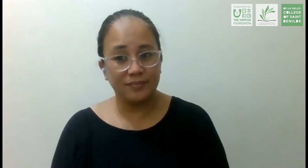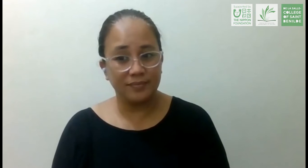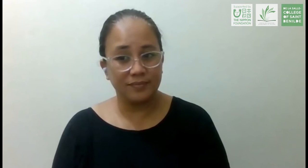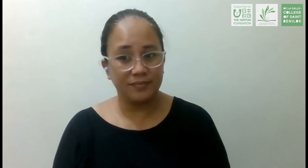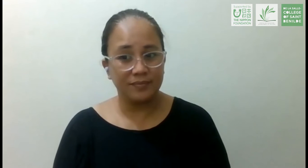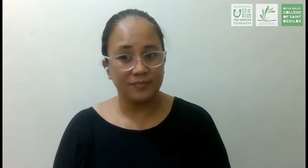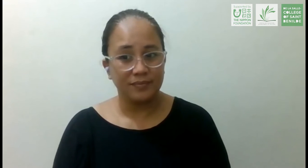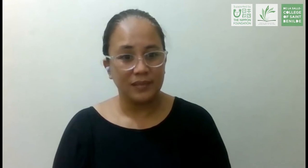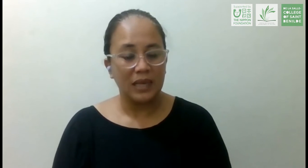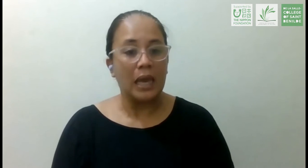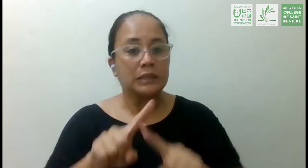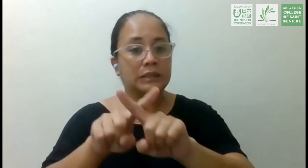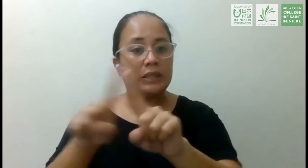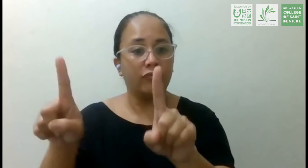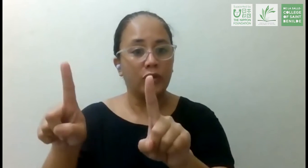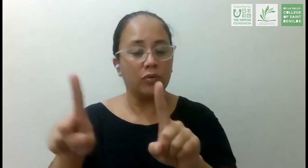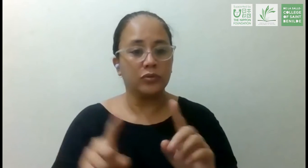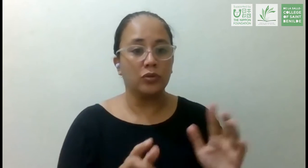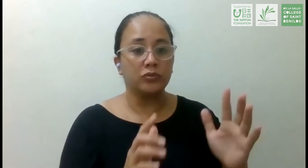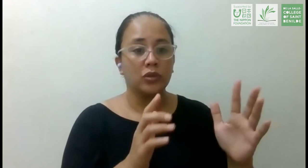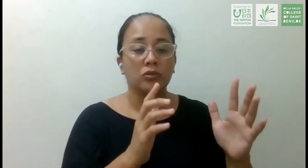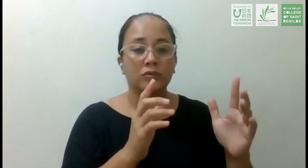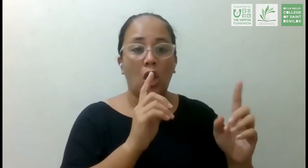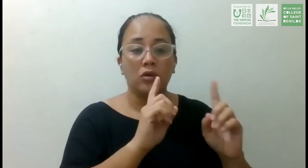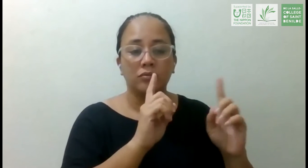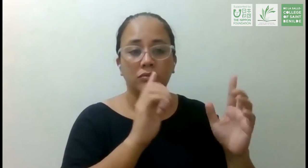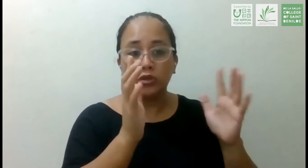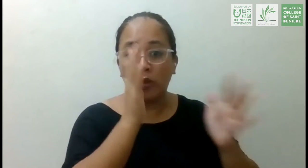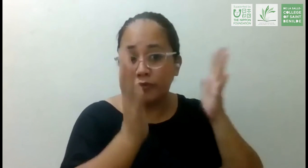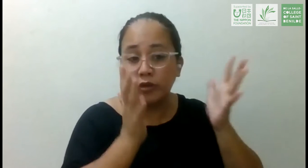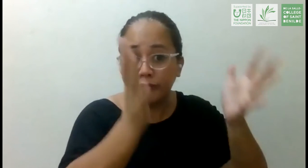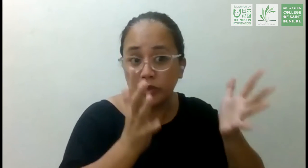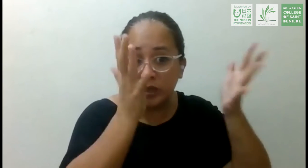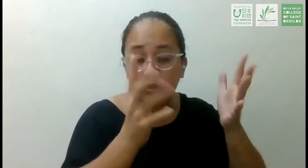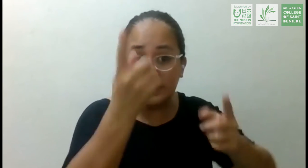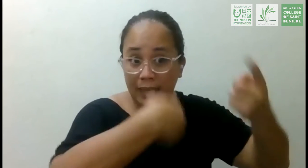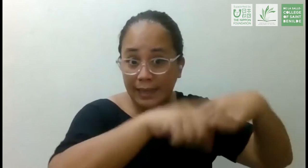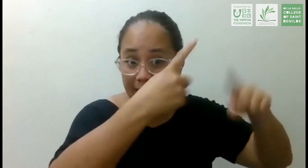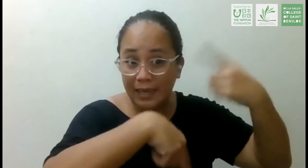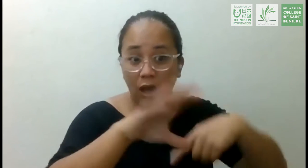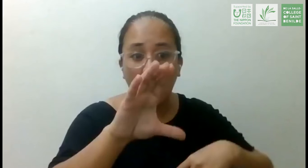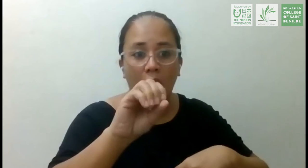kind of a difference between conversational signing and